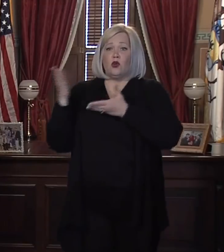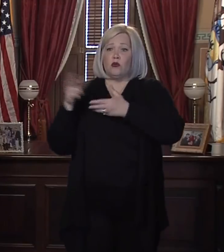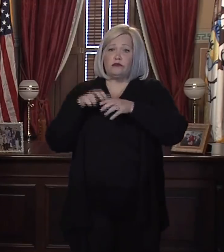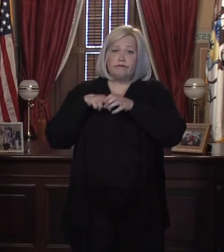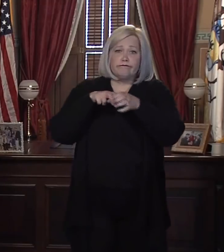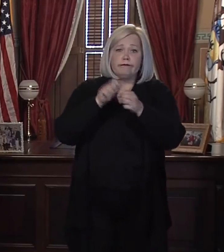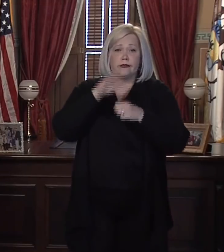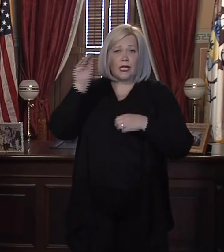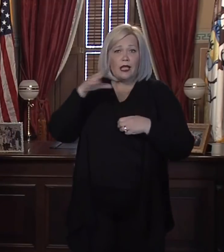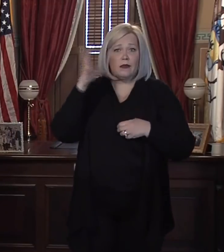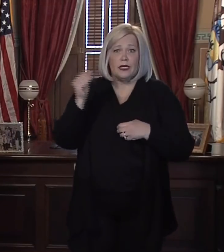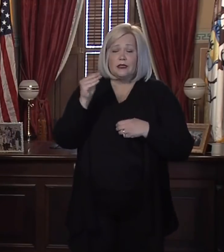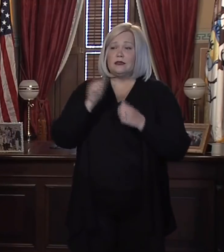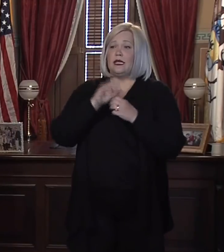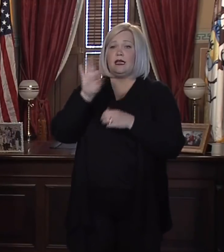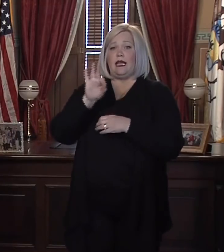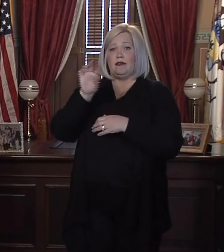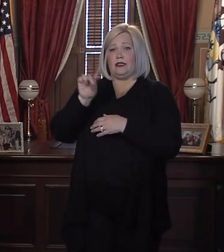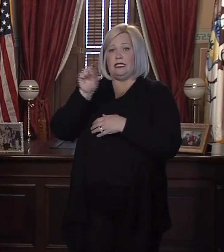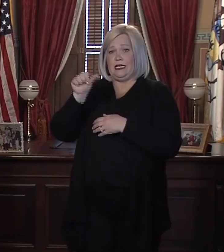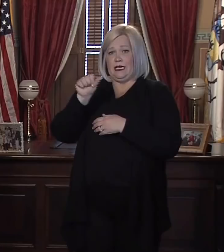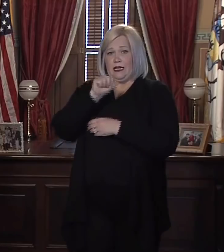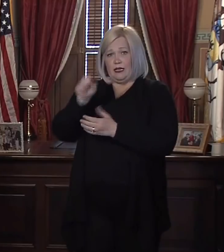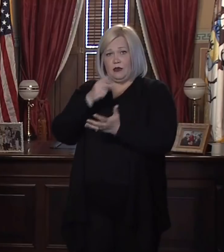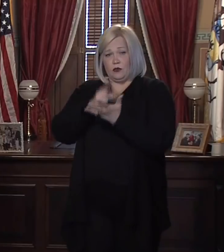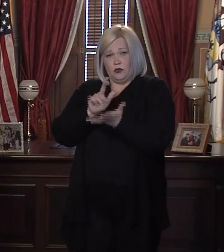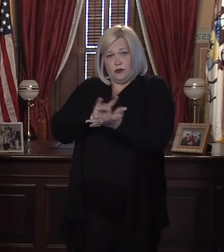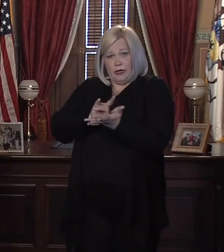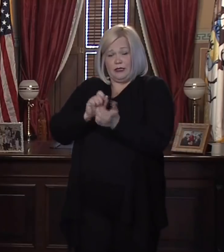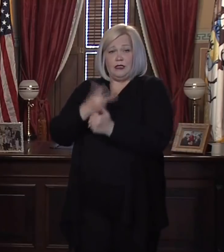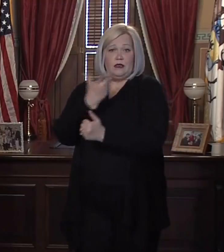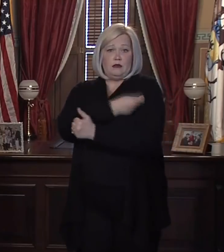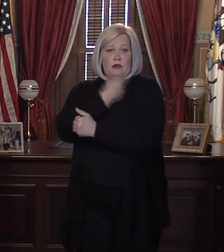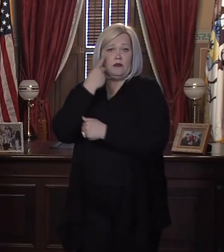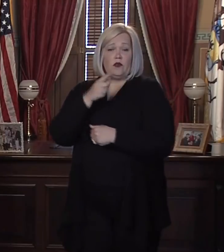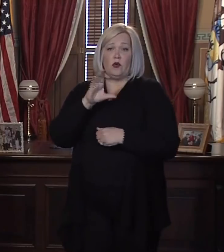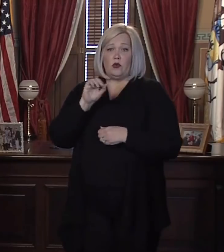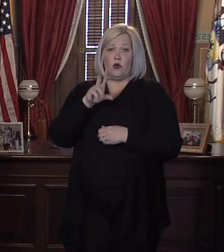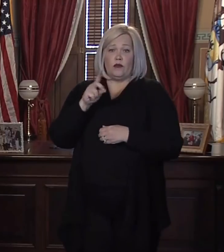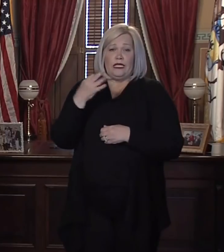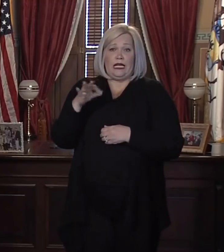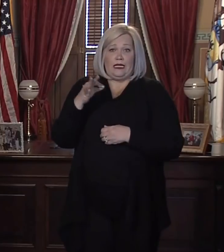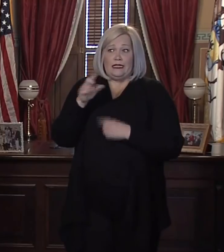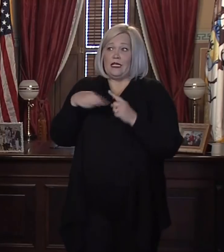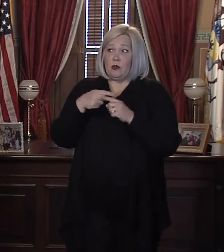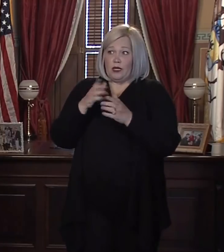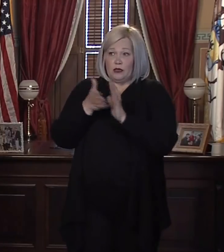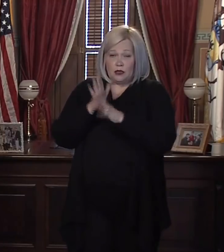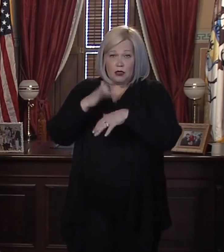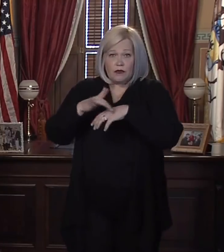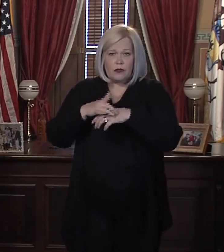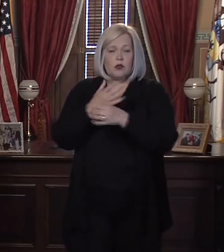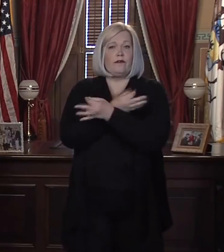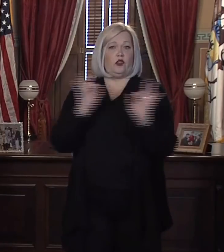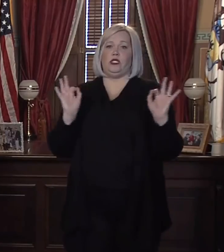services, and FDA-approved medications and vaccines for COVID-19 when they become available.